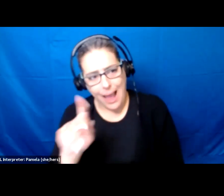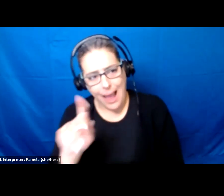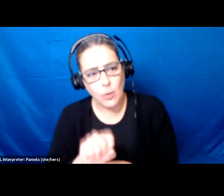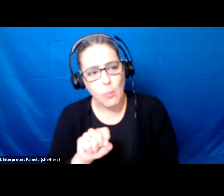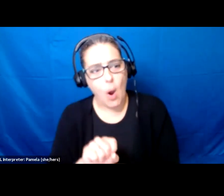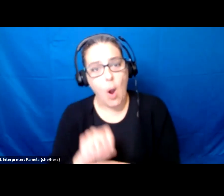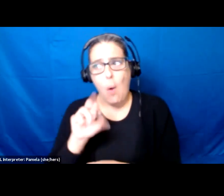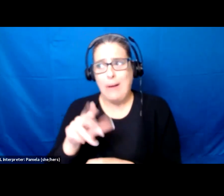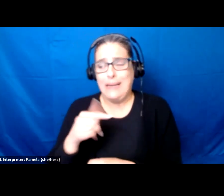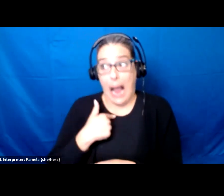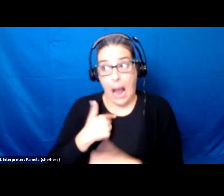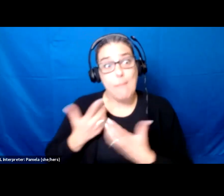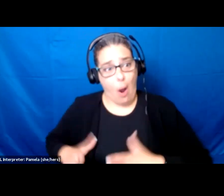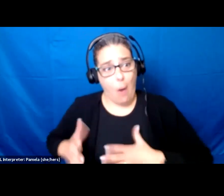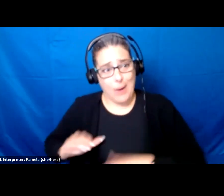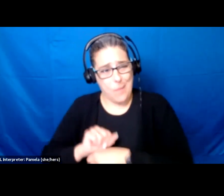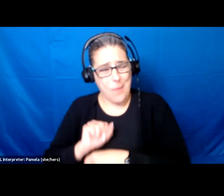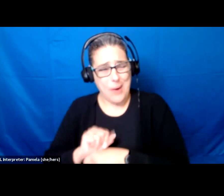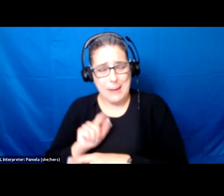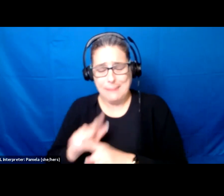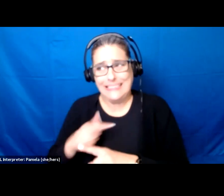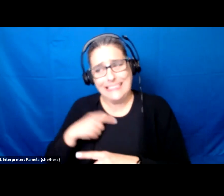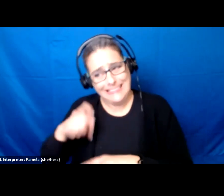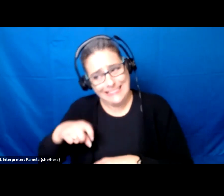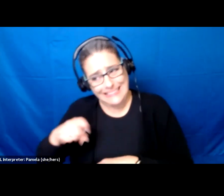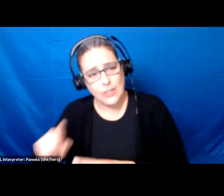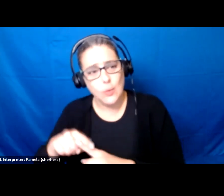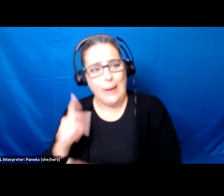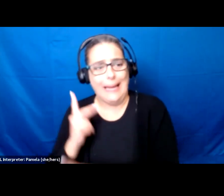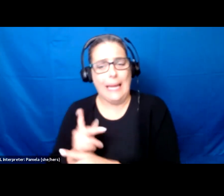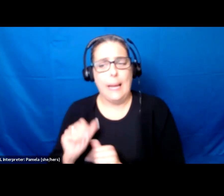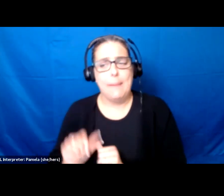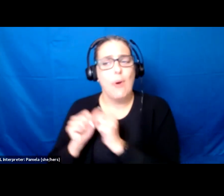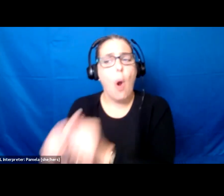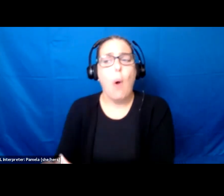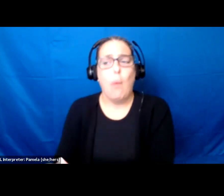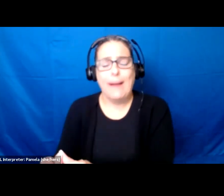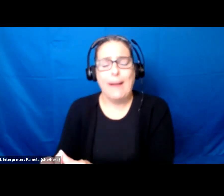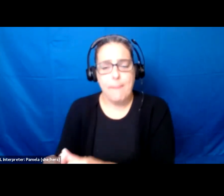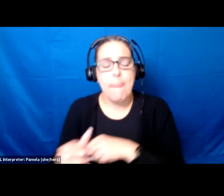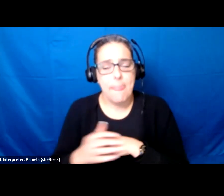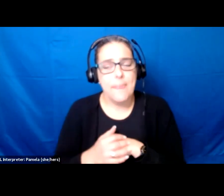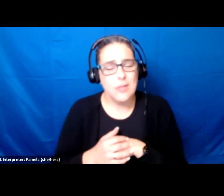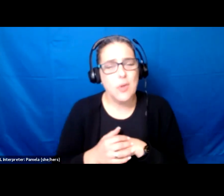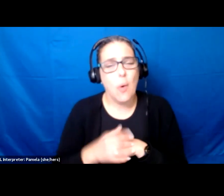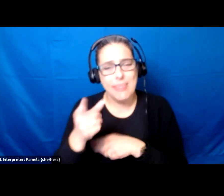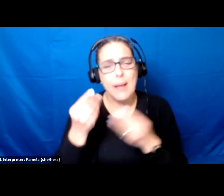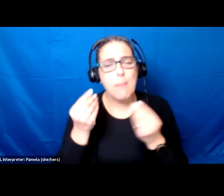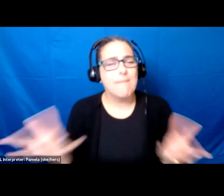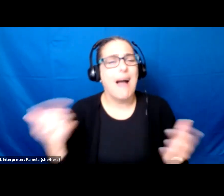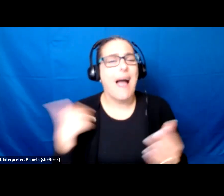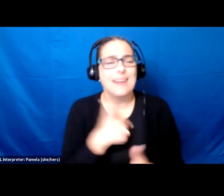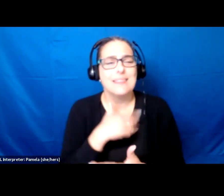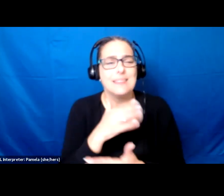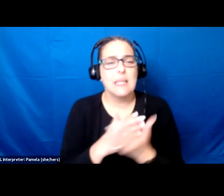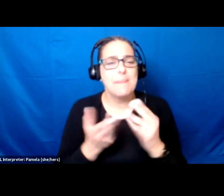also highlights the need for increased awareness of what those programs are. And I think it